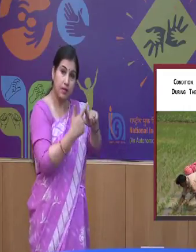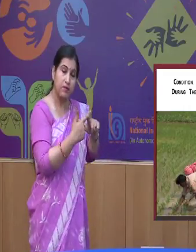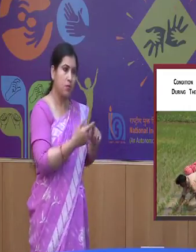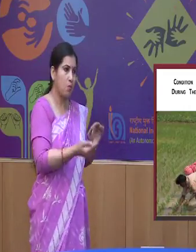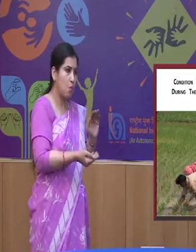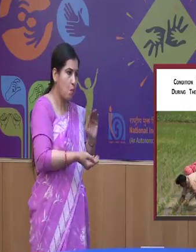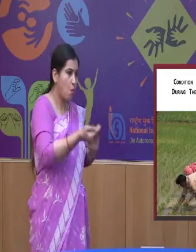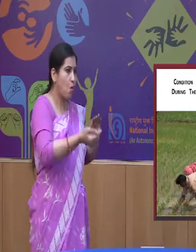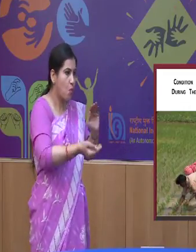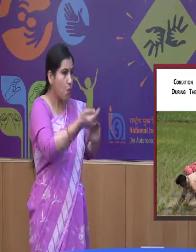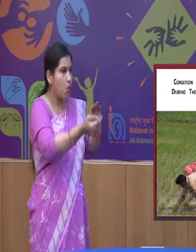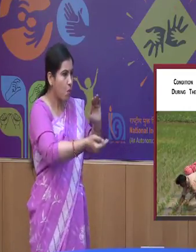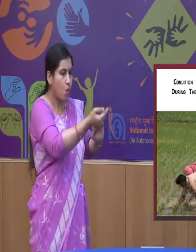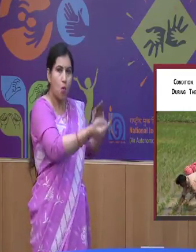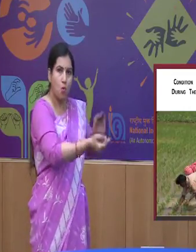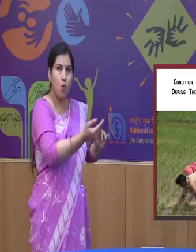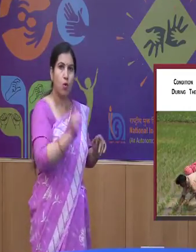because of the following reason.